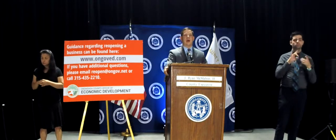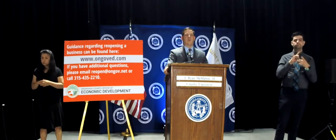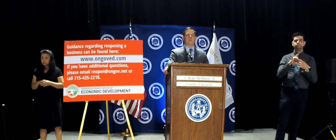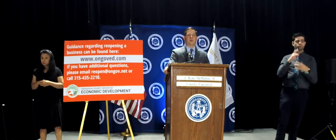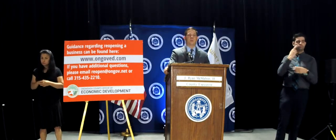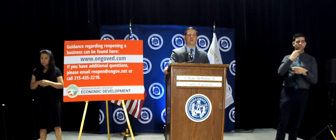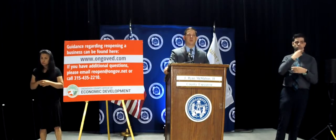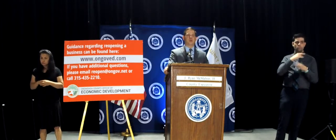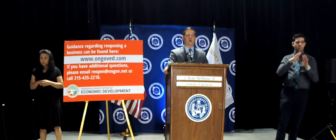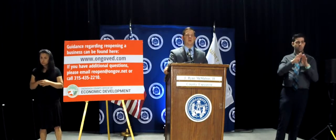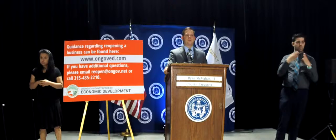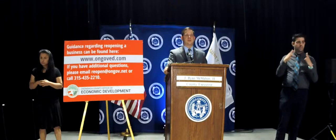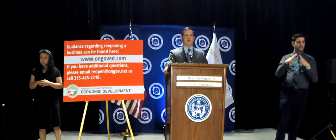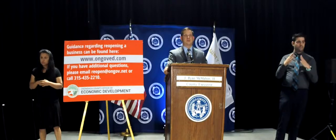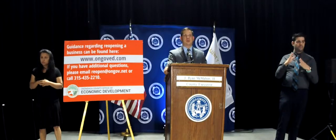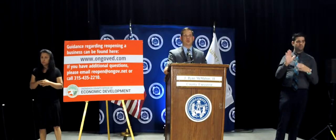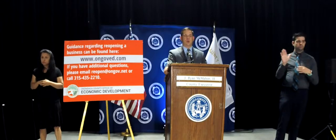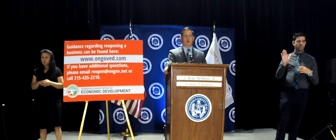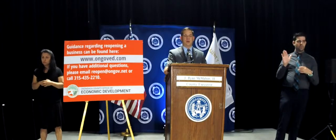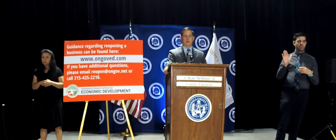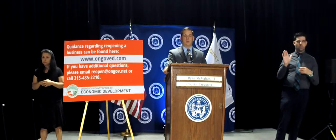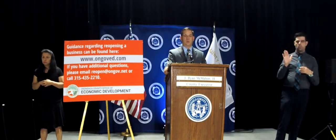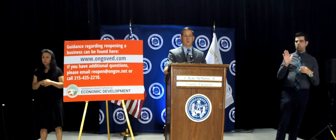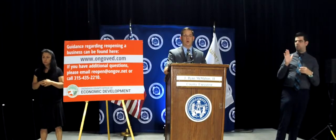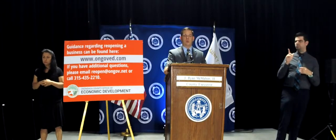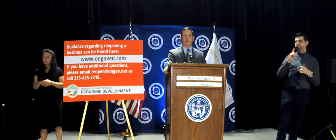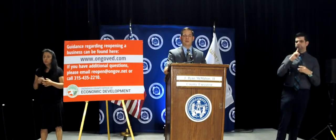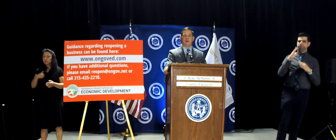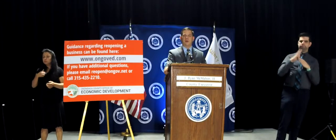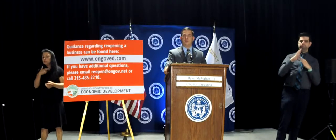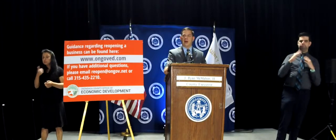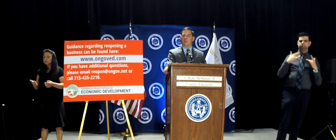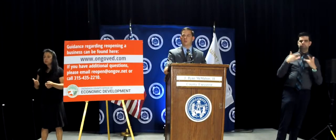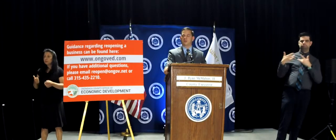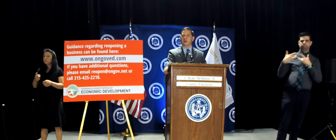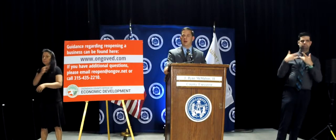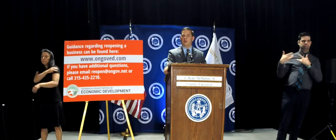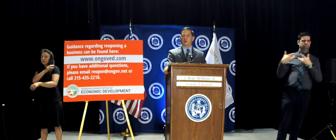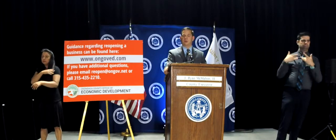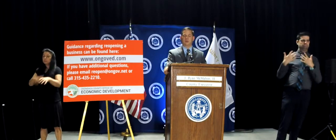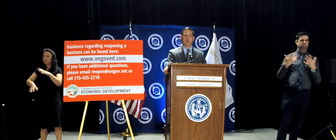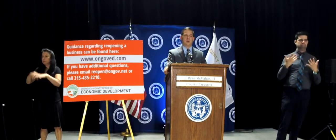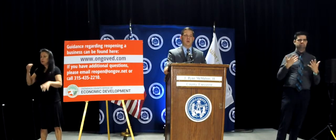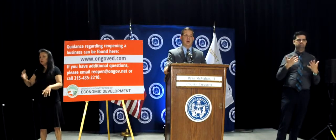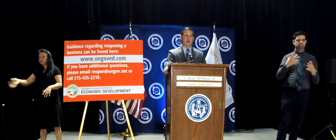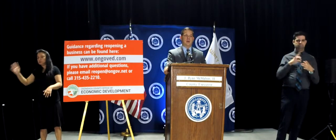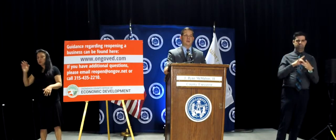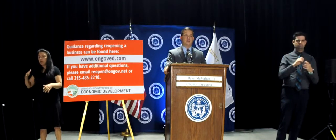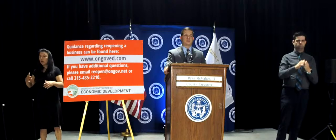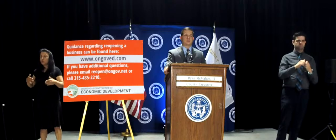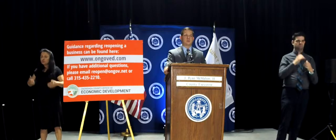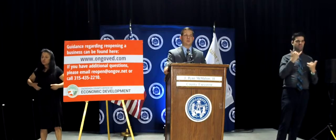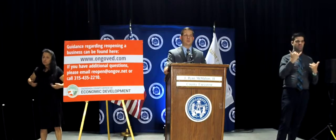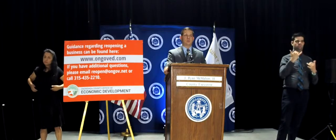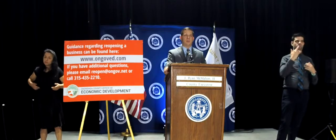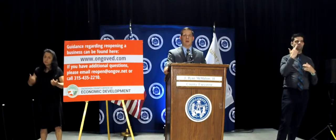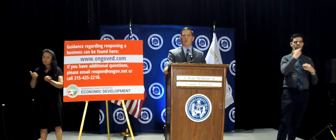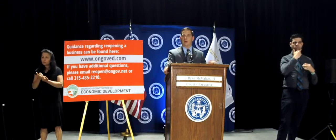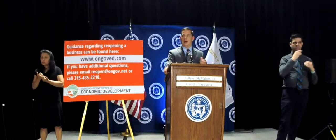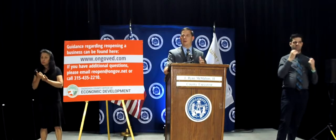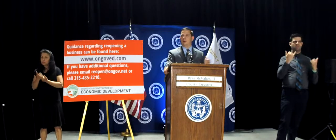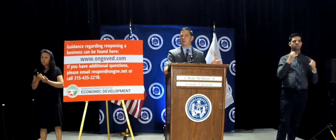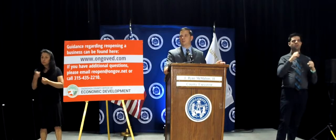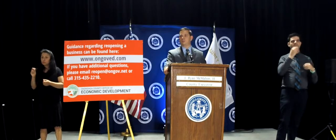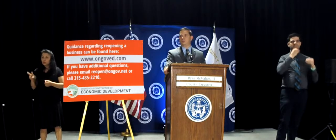think I want people to enjoy themselves and enjoy what we have accomplished together. I just remember